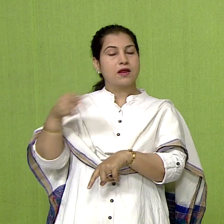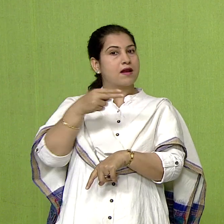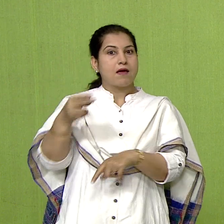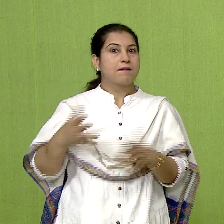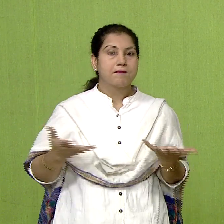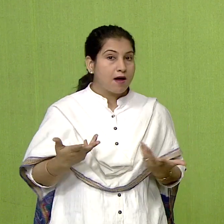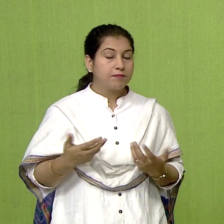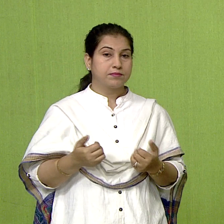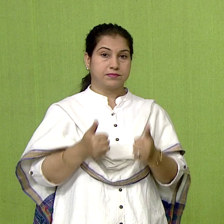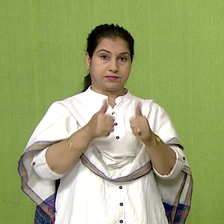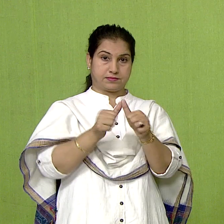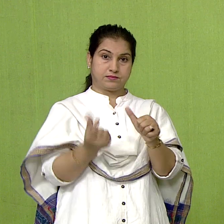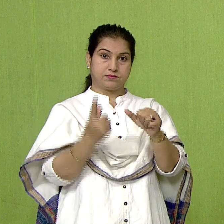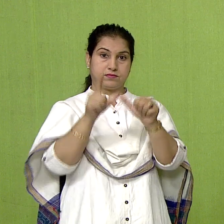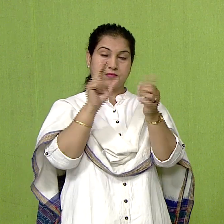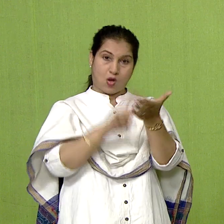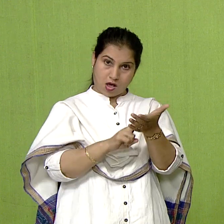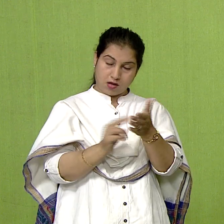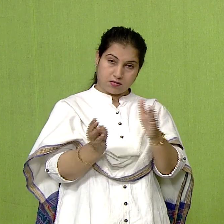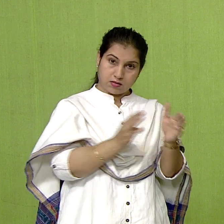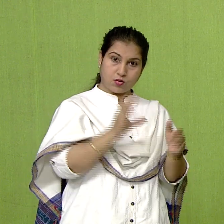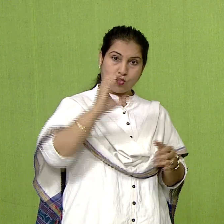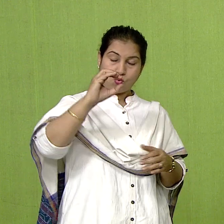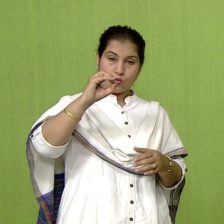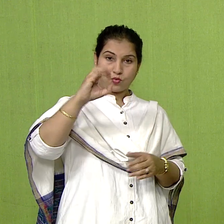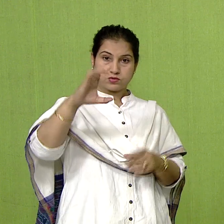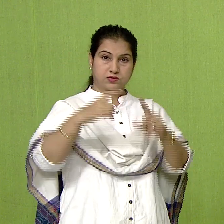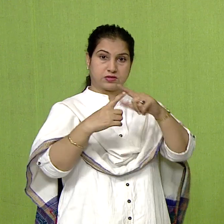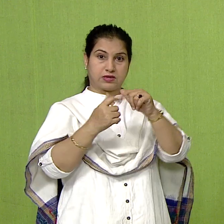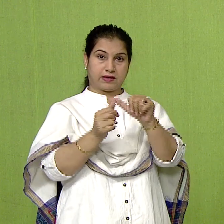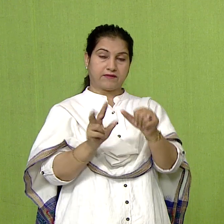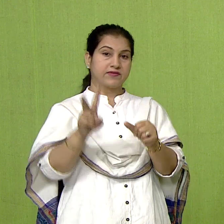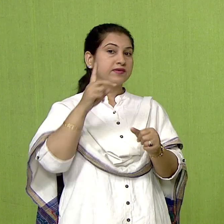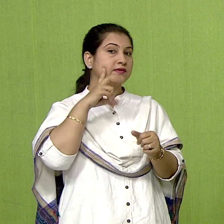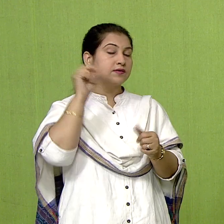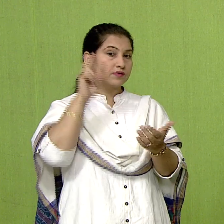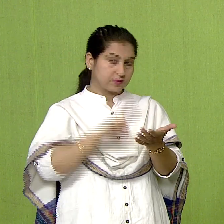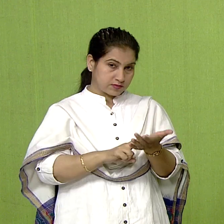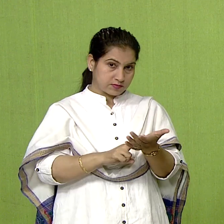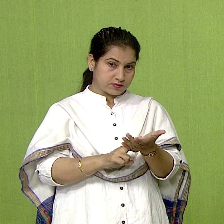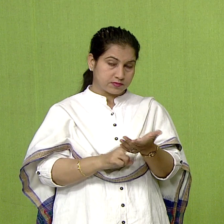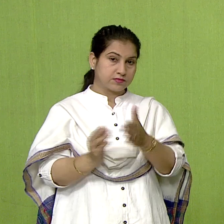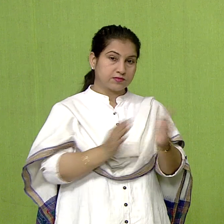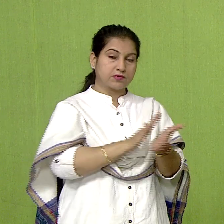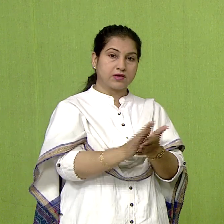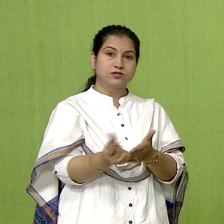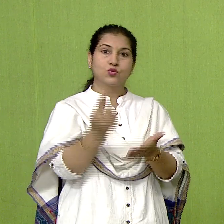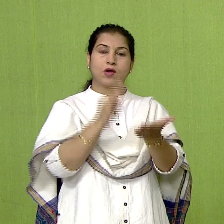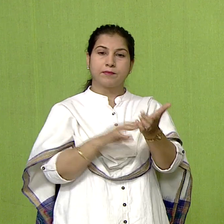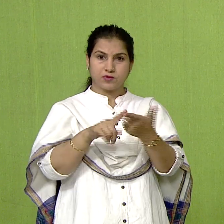was Aulan Octavian Hume. Do you know what led to the